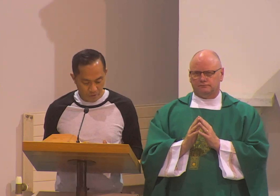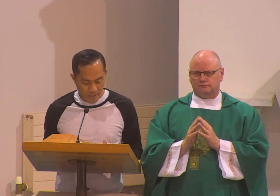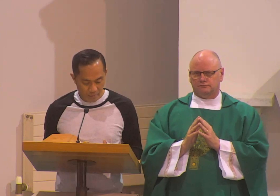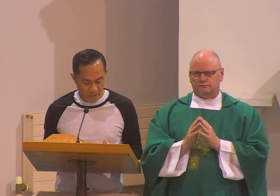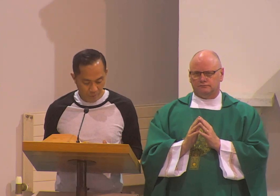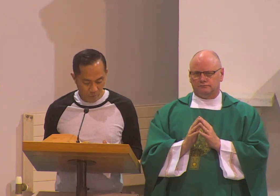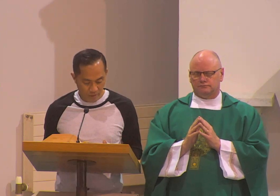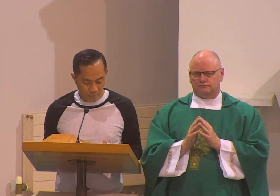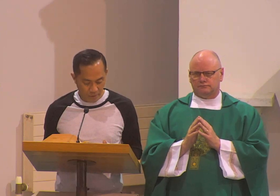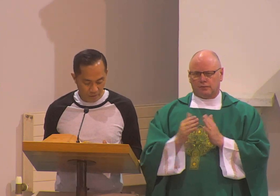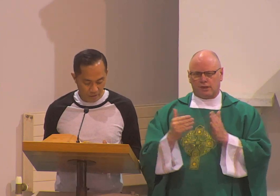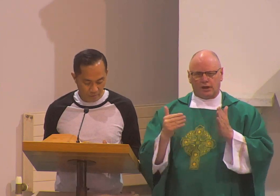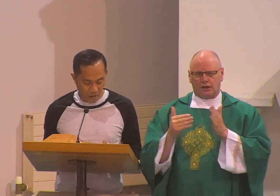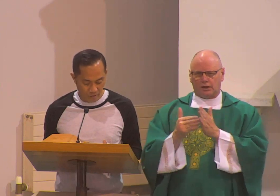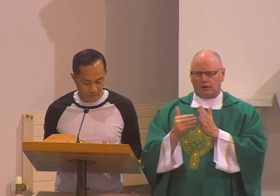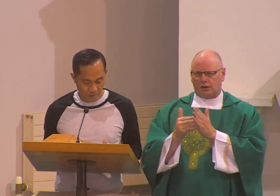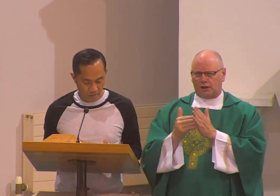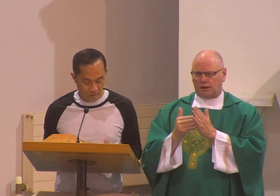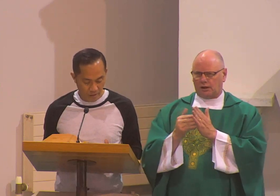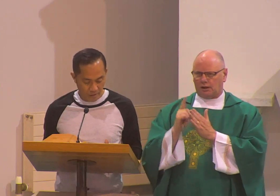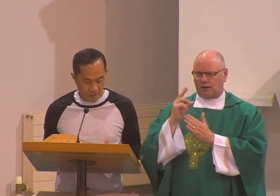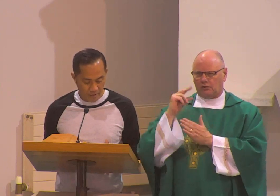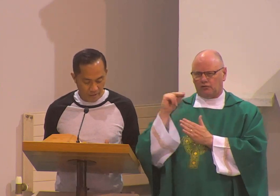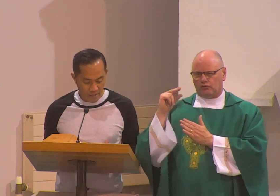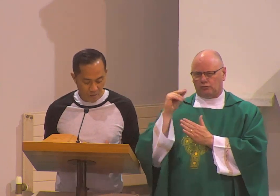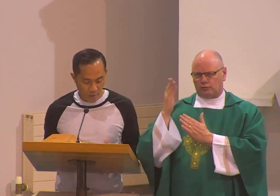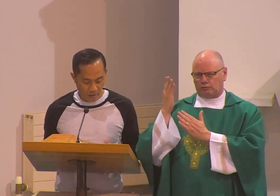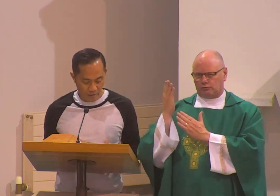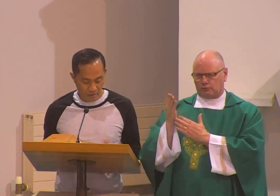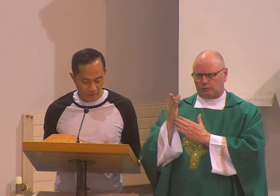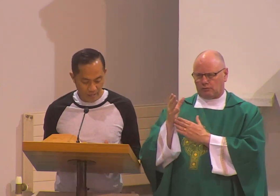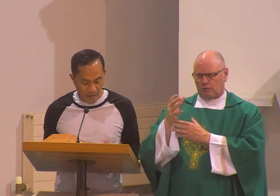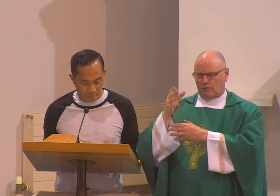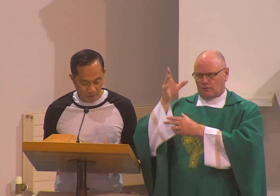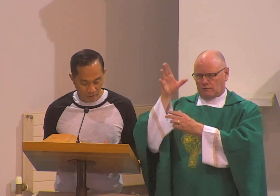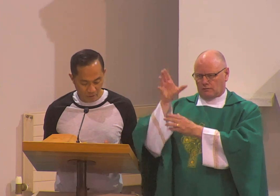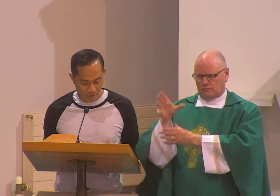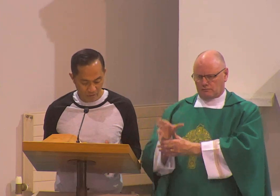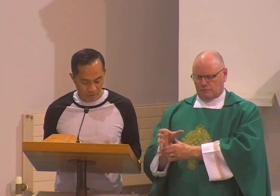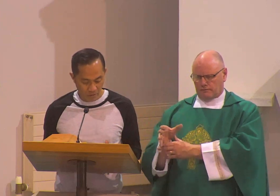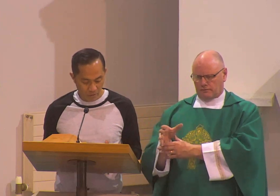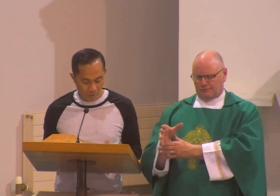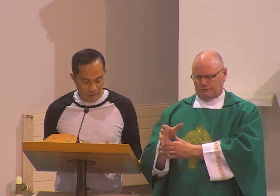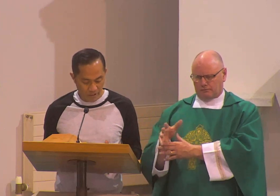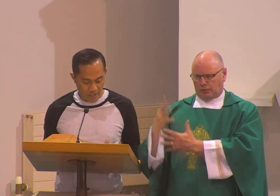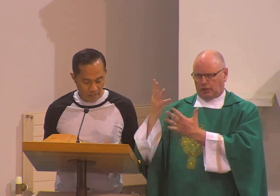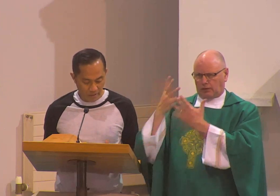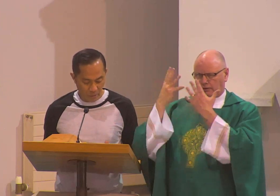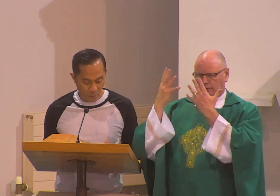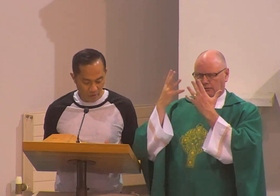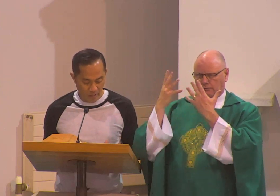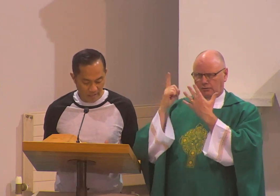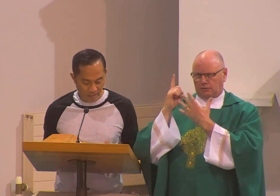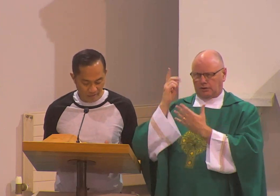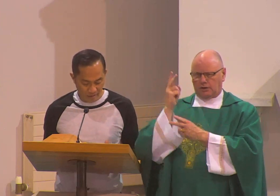To them he spoke in the pillar of cloud. They did his will, they kept the law, which he, the